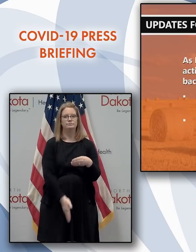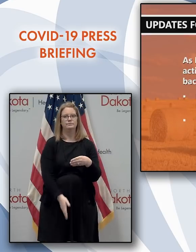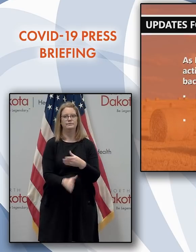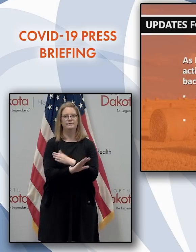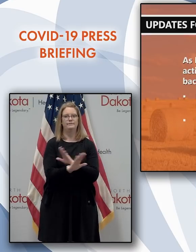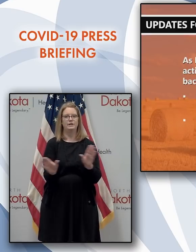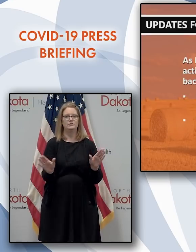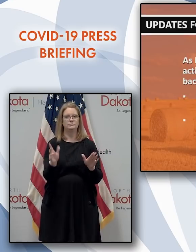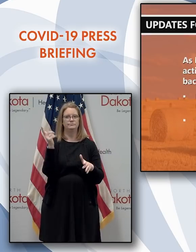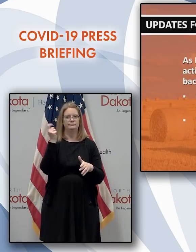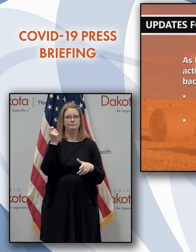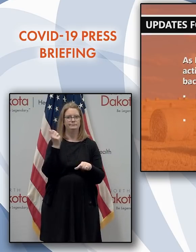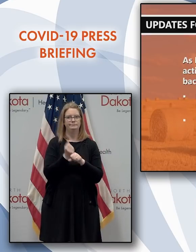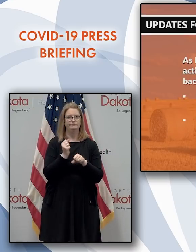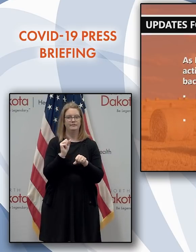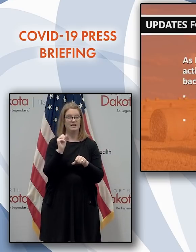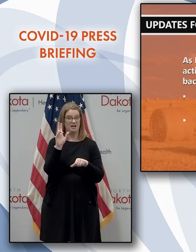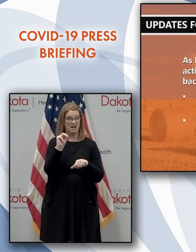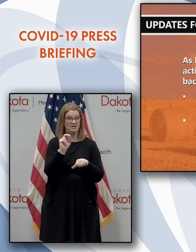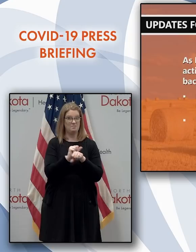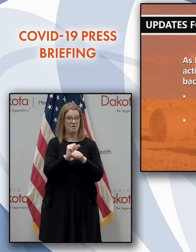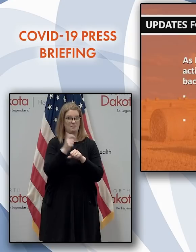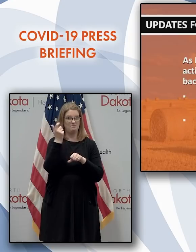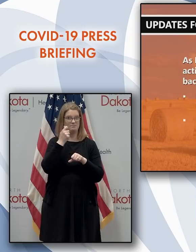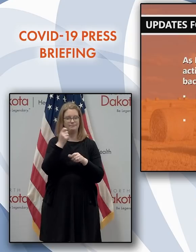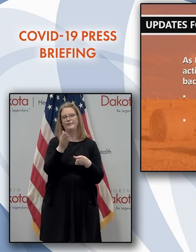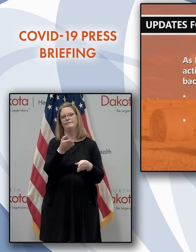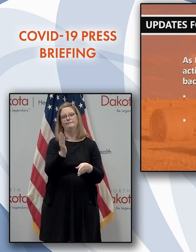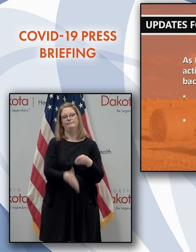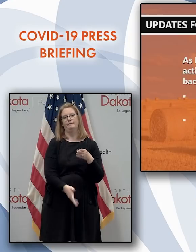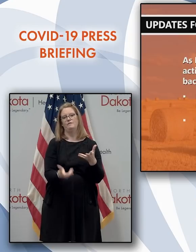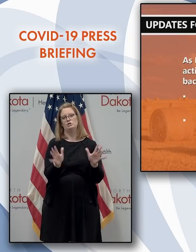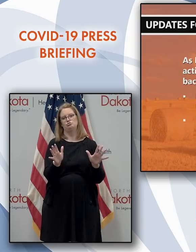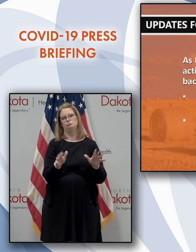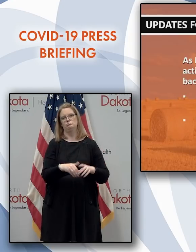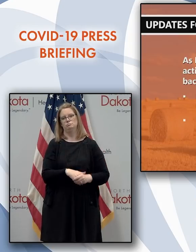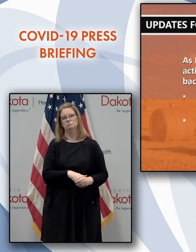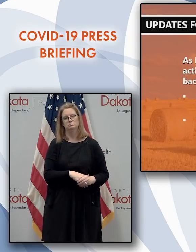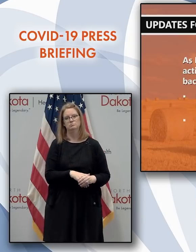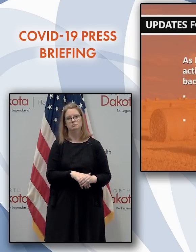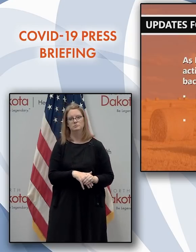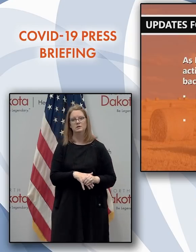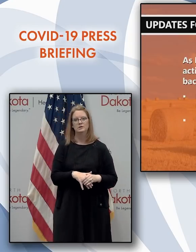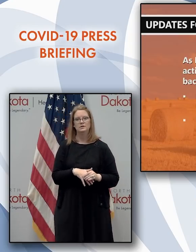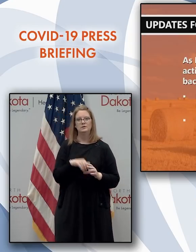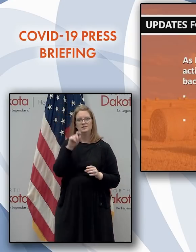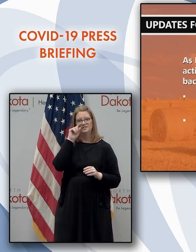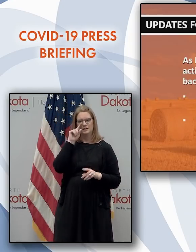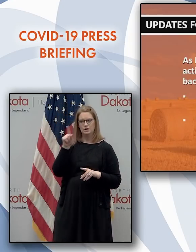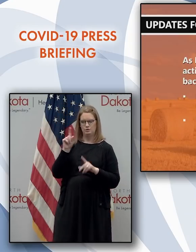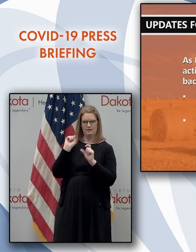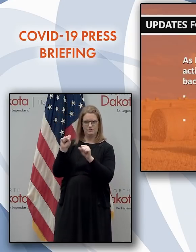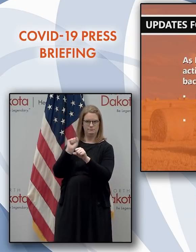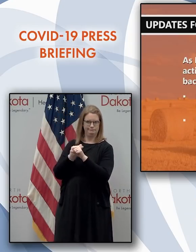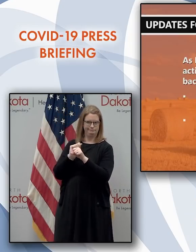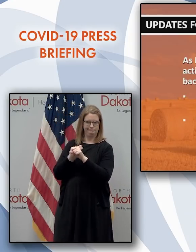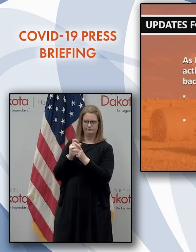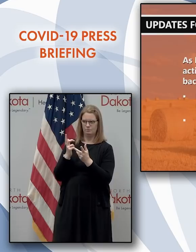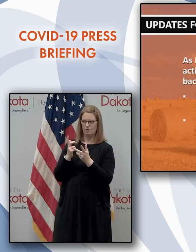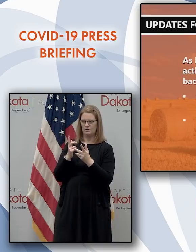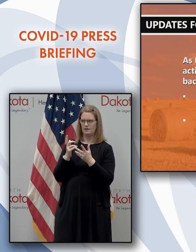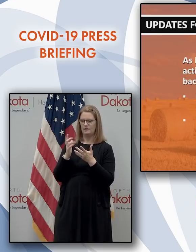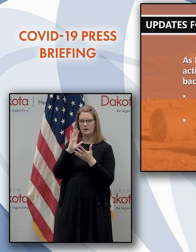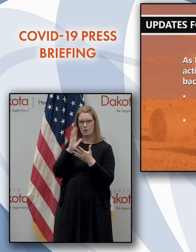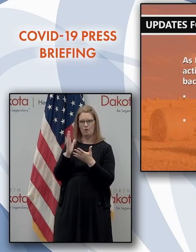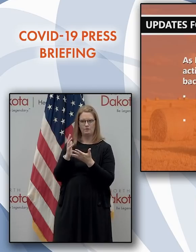statutorily prohibited from receiving unemployment insurance benefits until they've been reemployed unemployed and earning sufficient wages to